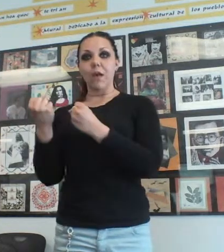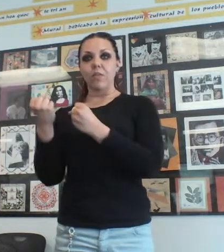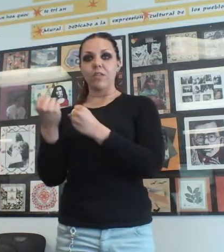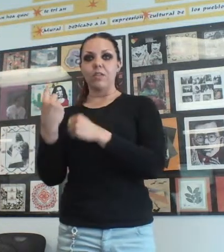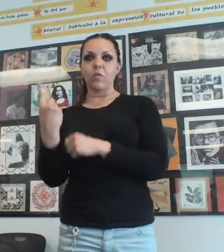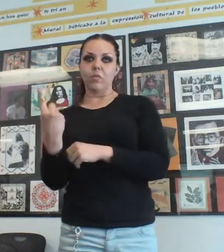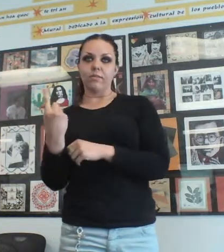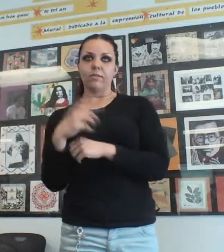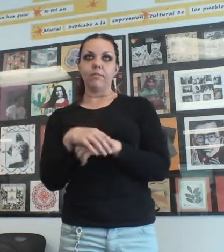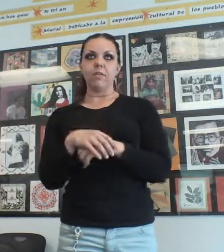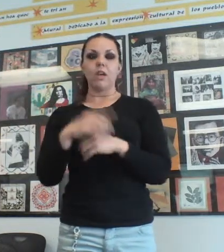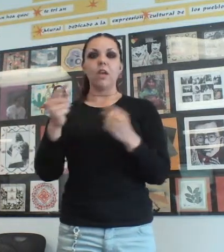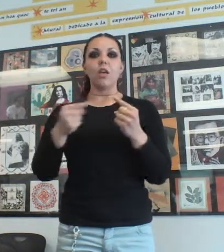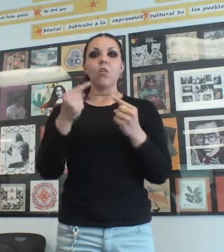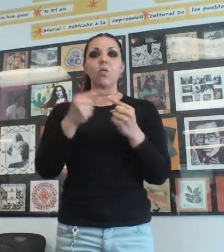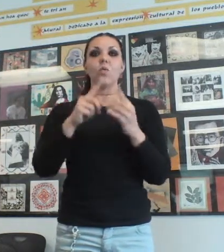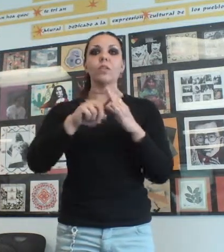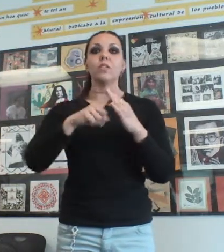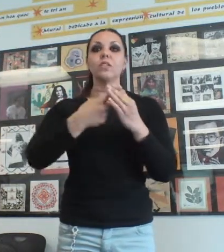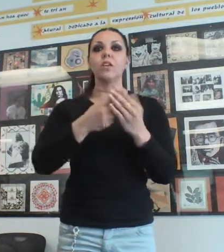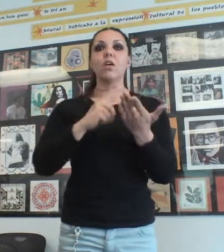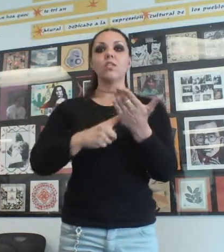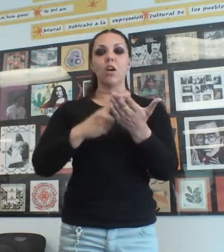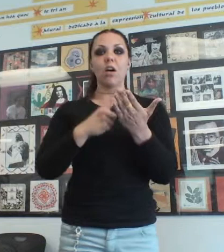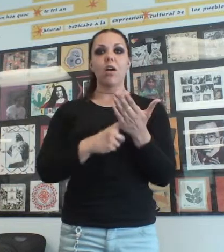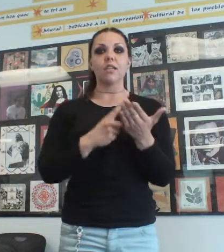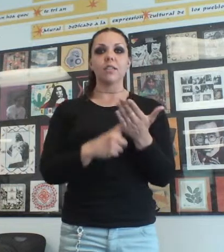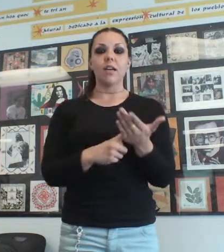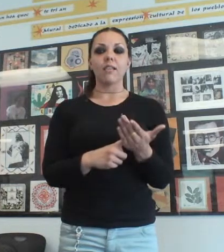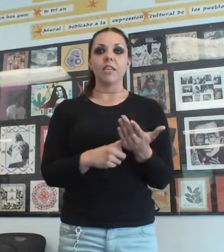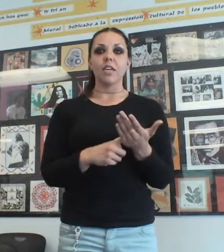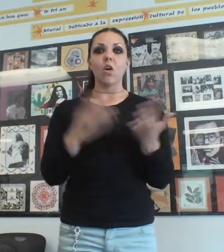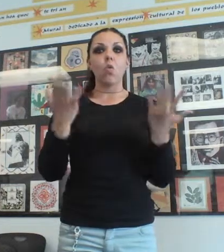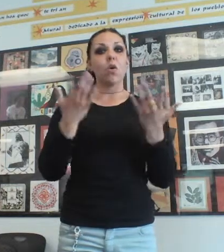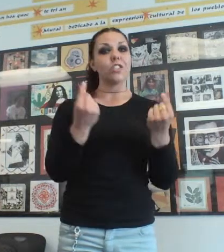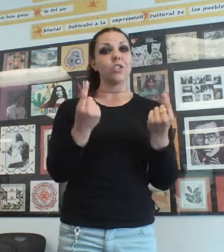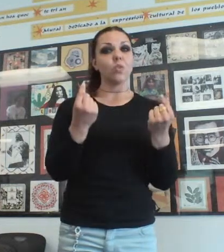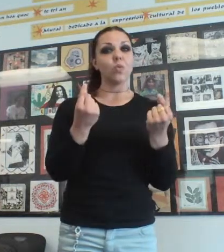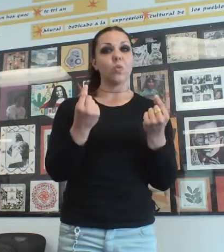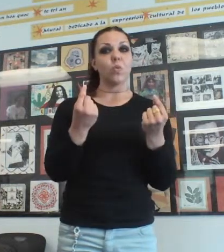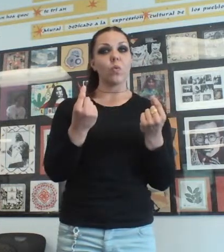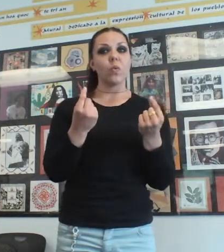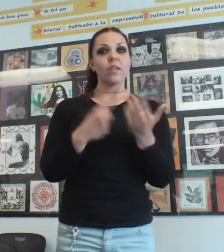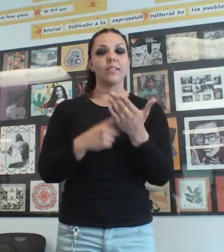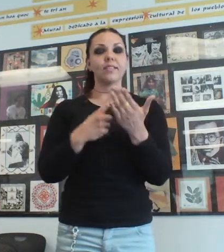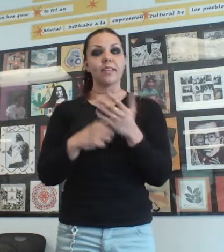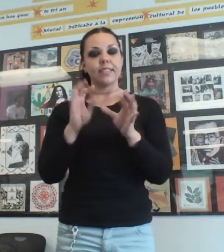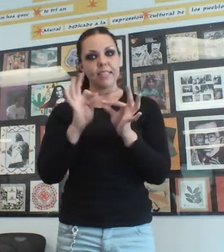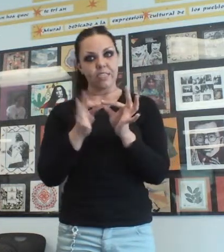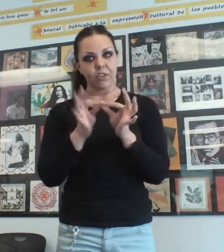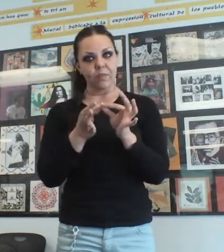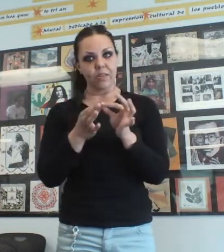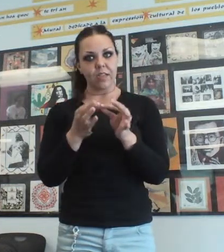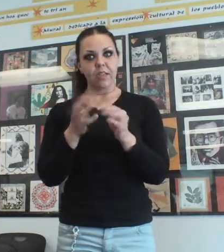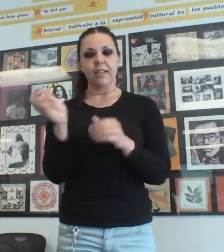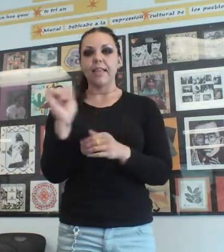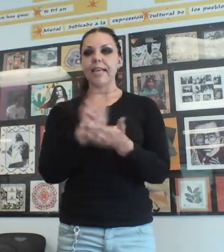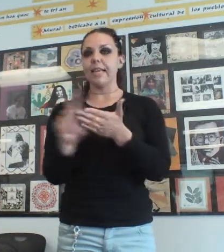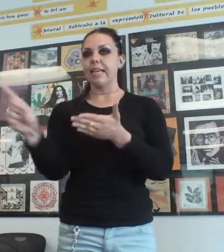about what it is that we do, and you start interpreting, and you listen to something, like last week, you listen to something, and you